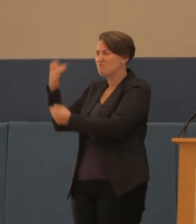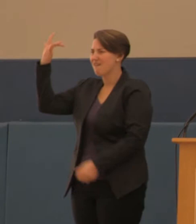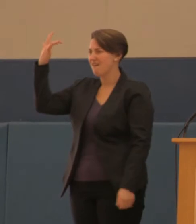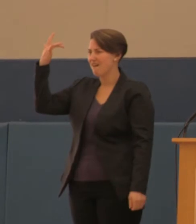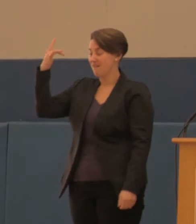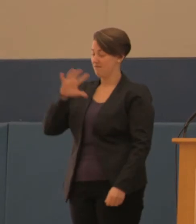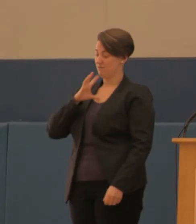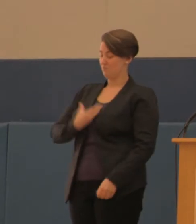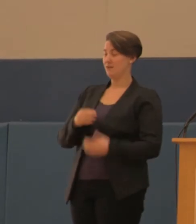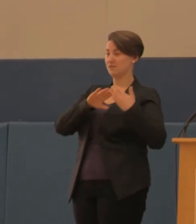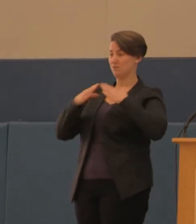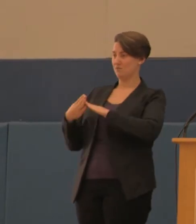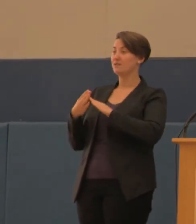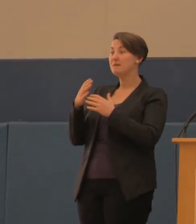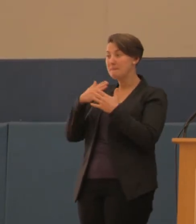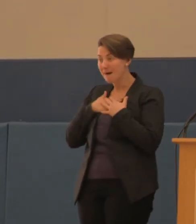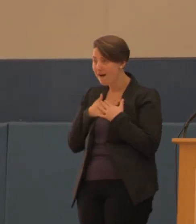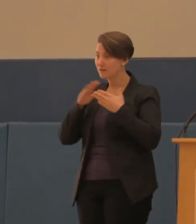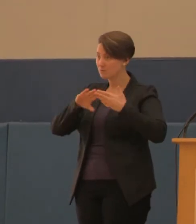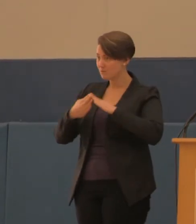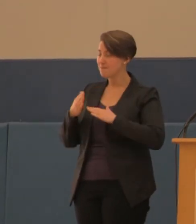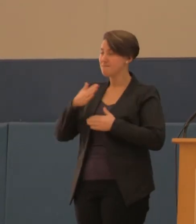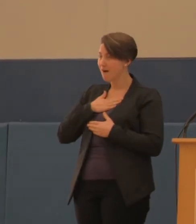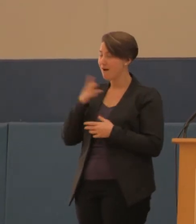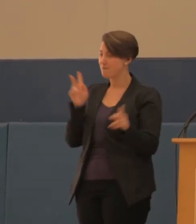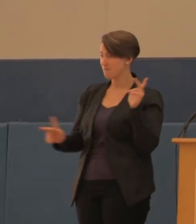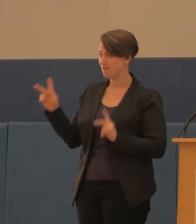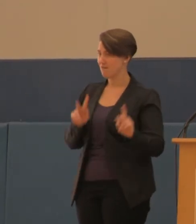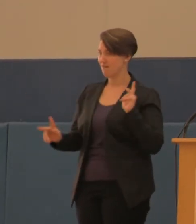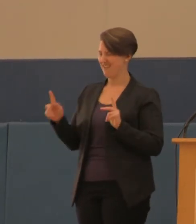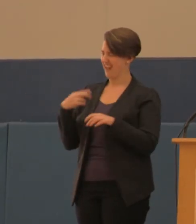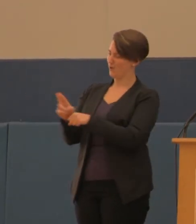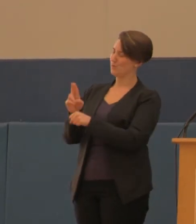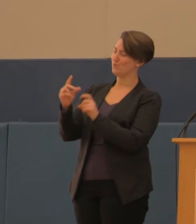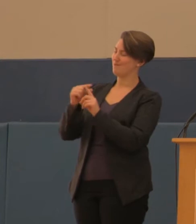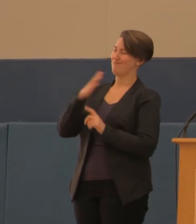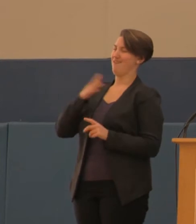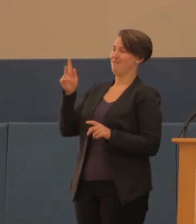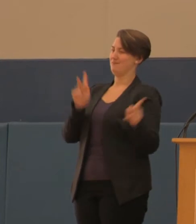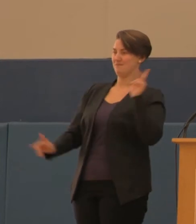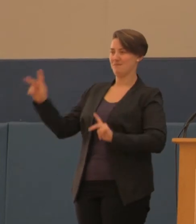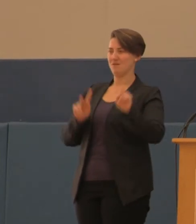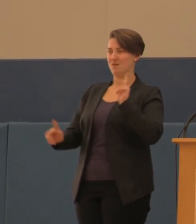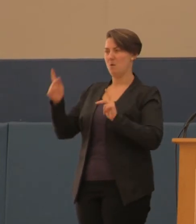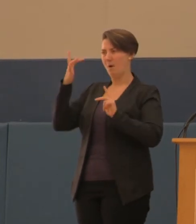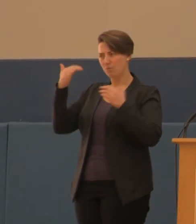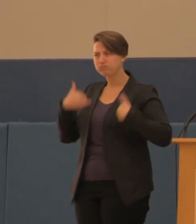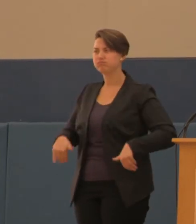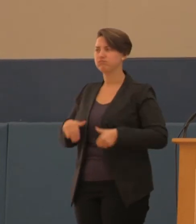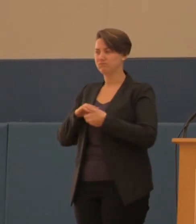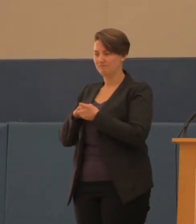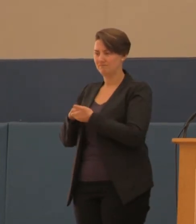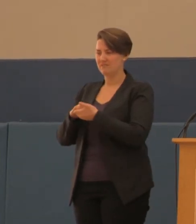simple. The transgender community, my people, and I call us my people because we are so maligned by so